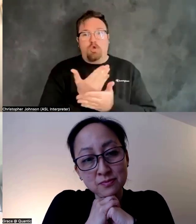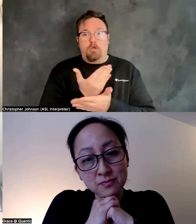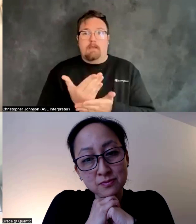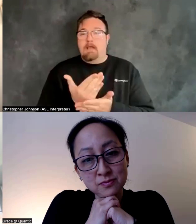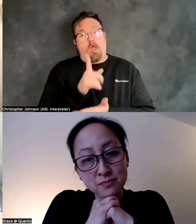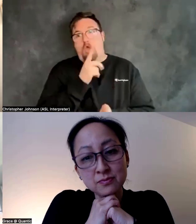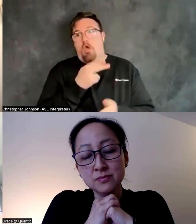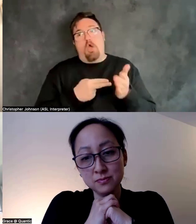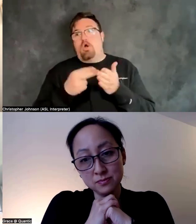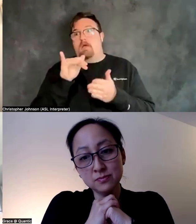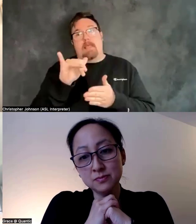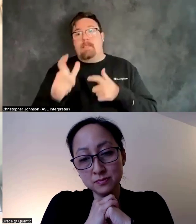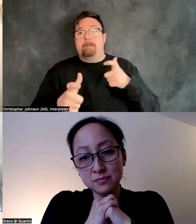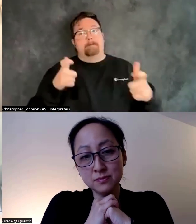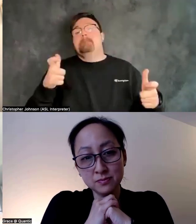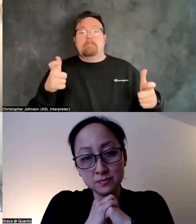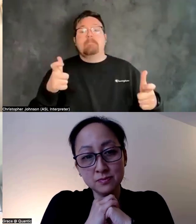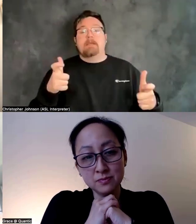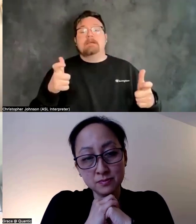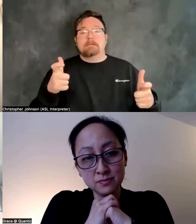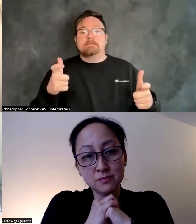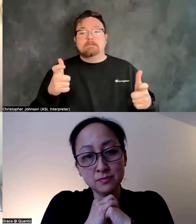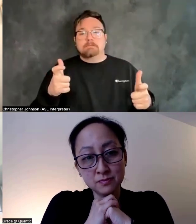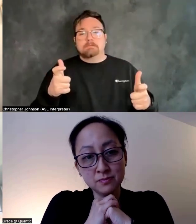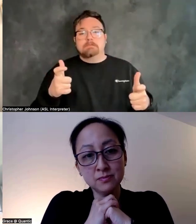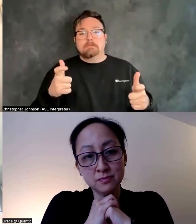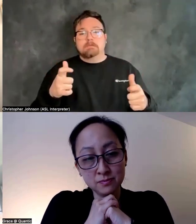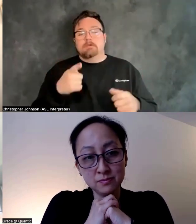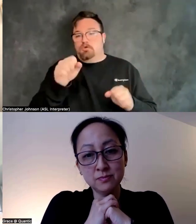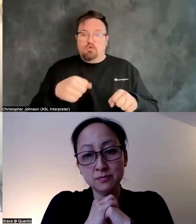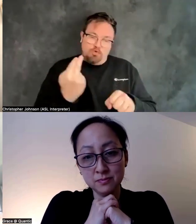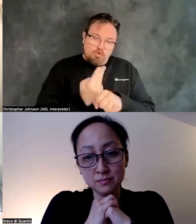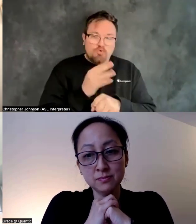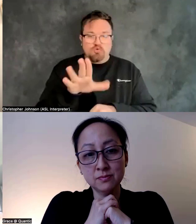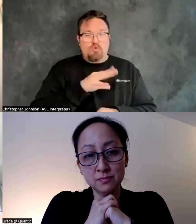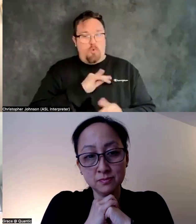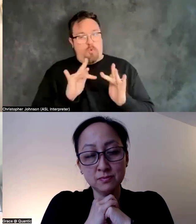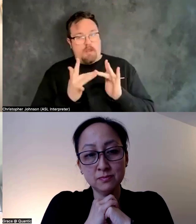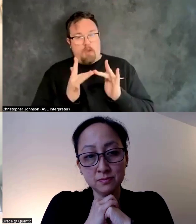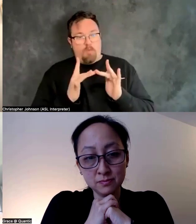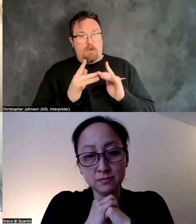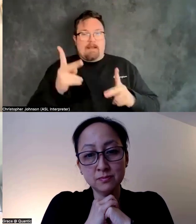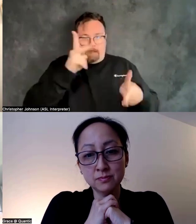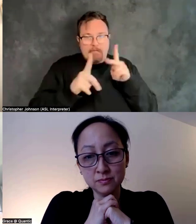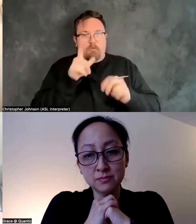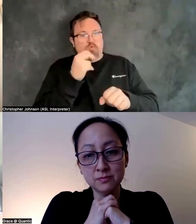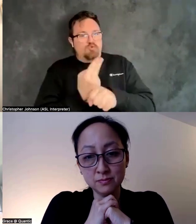biggest advantage. You can just use the network effects of people spreading, people essentially become your marketing department.